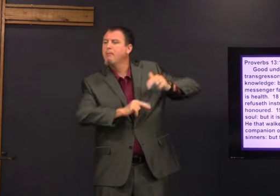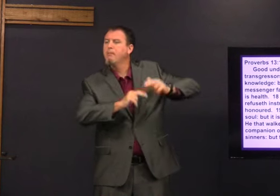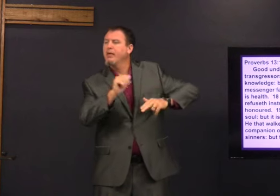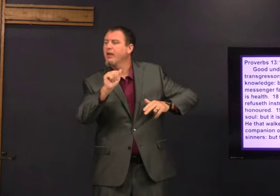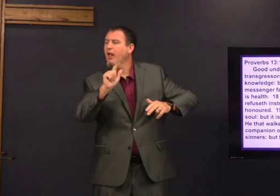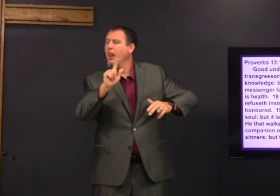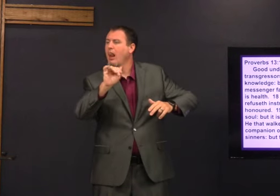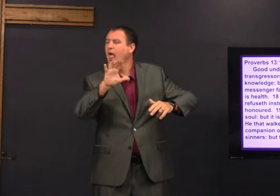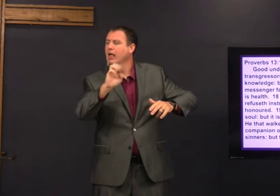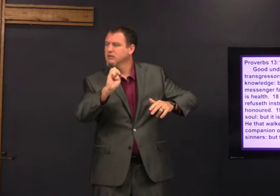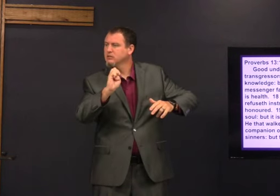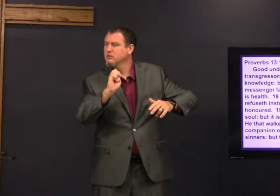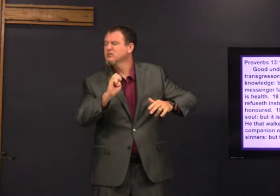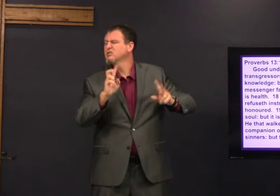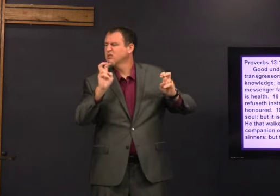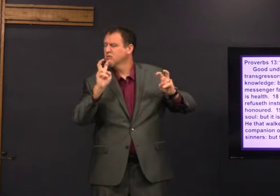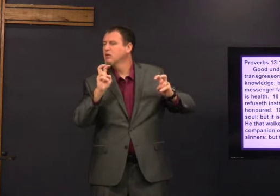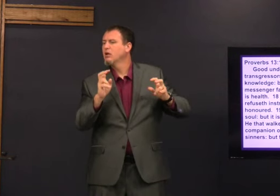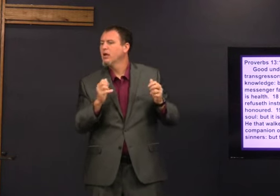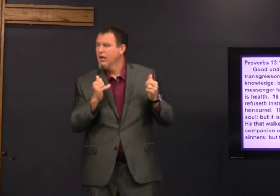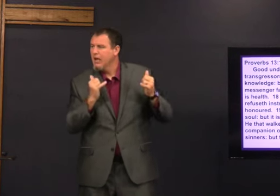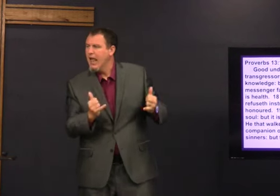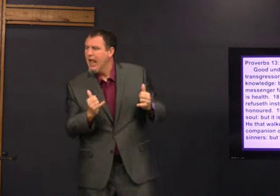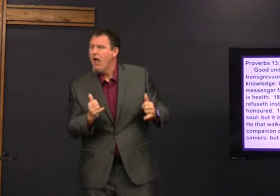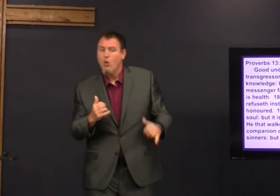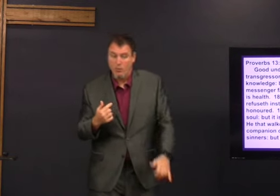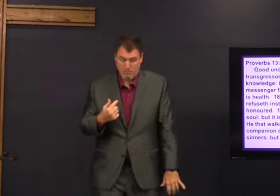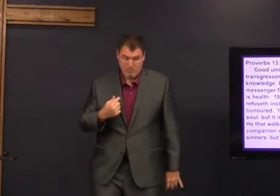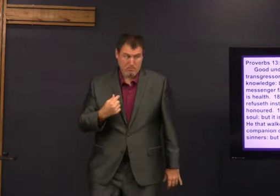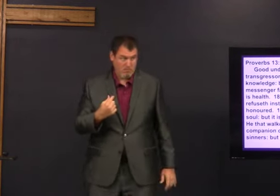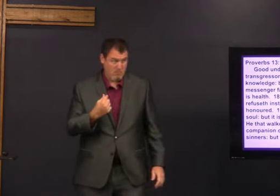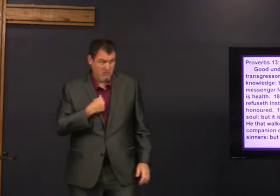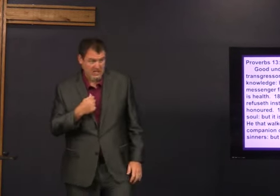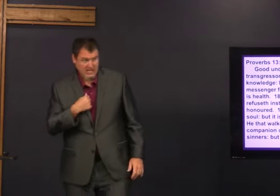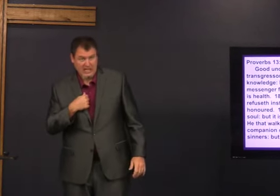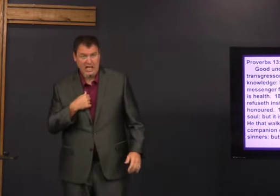partner and build an alliance. So,